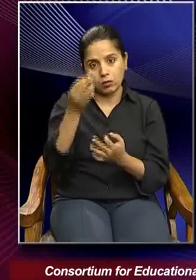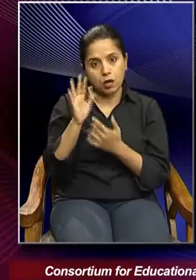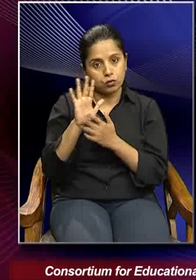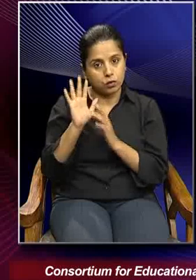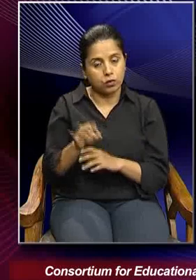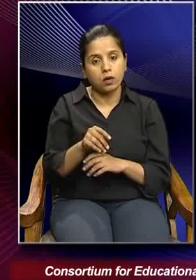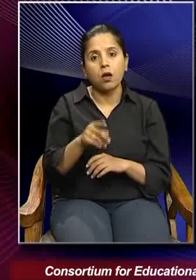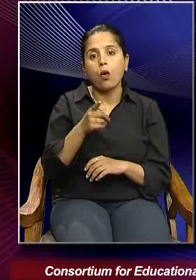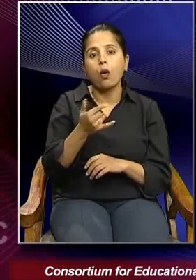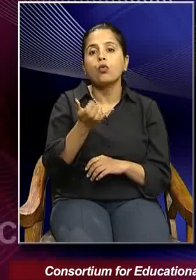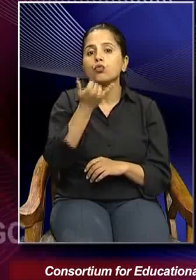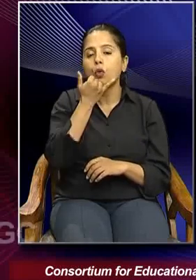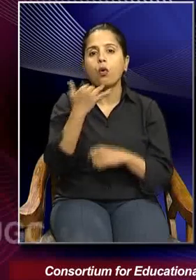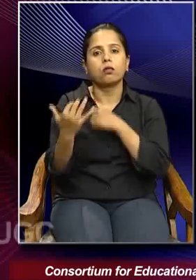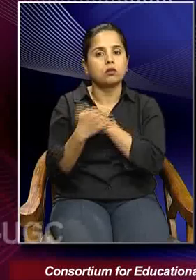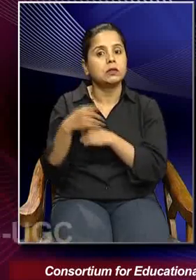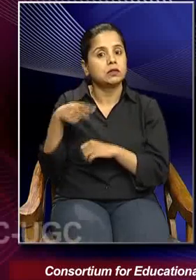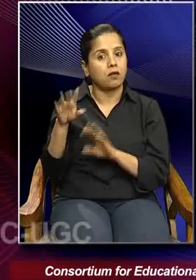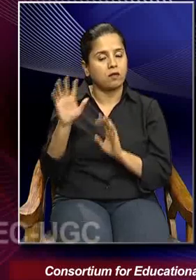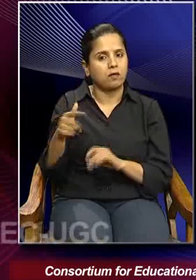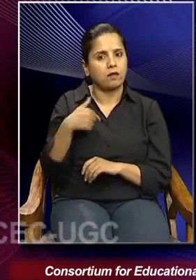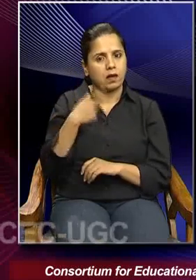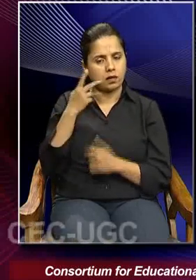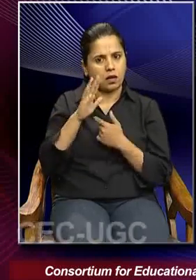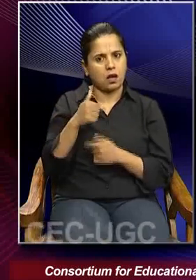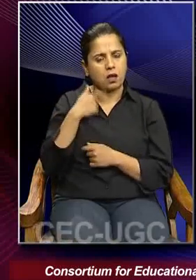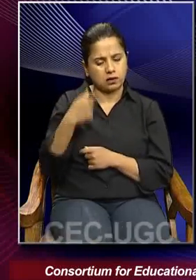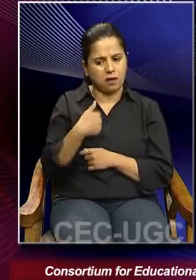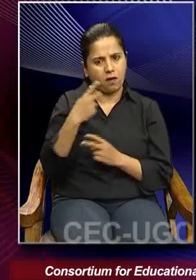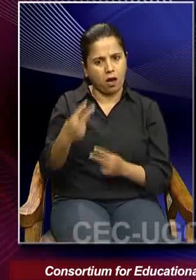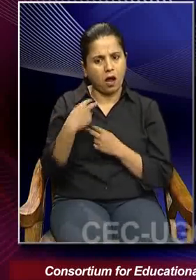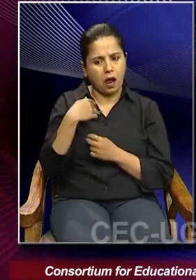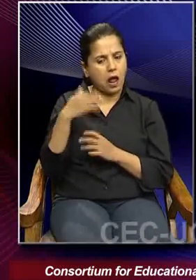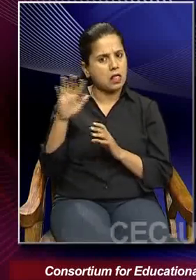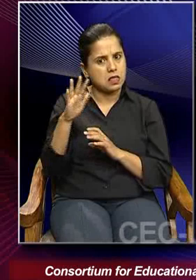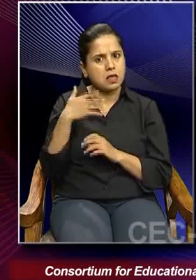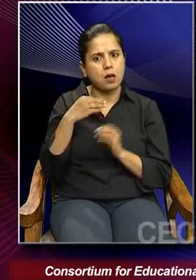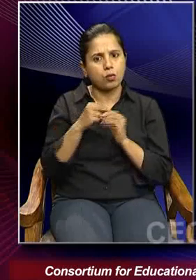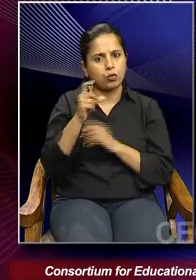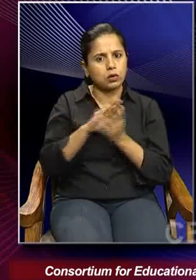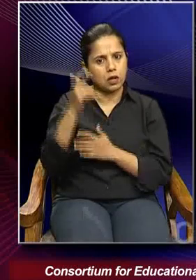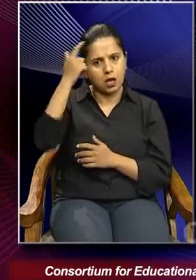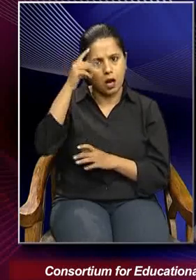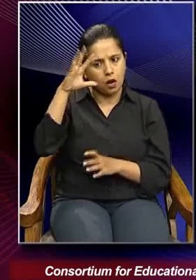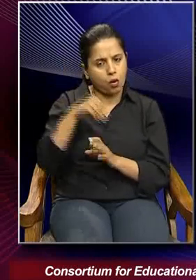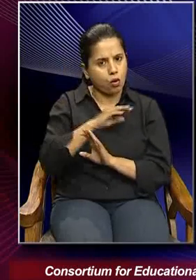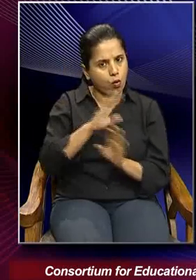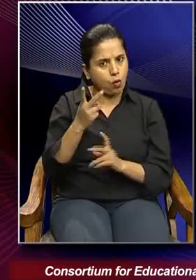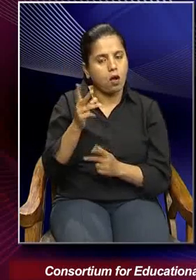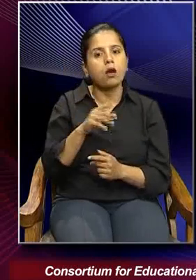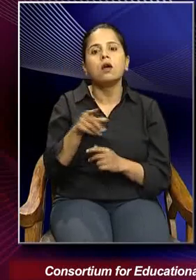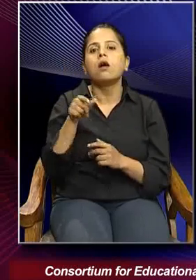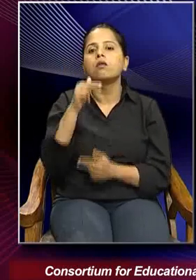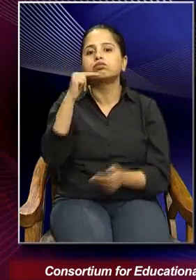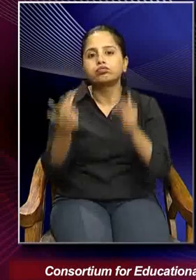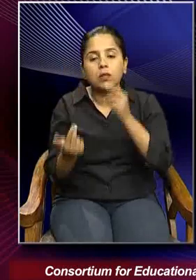and wrongly identifies himself with his own reflection in the Buddhi. And it is this